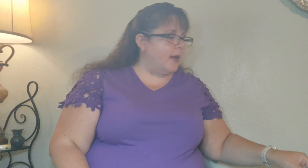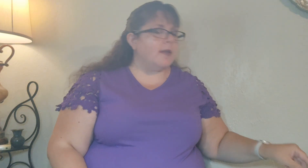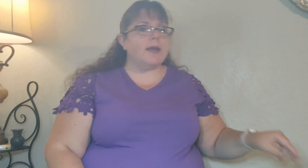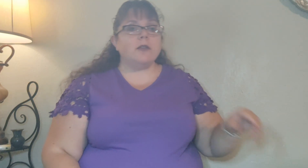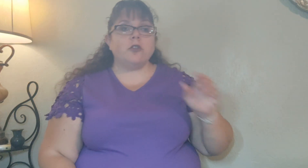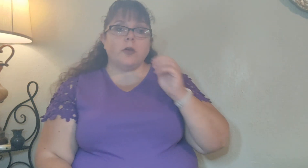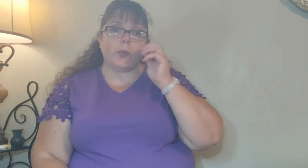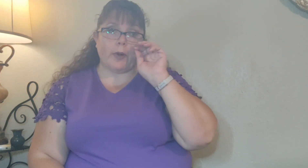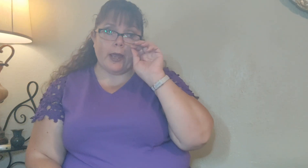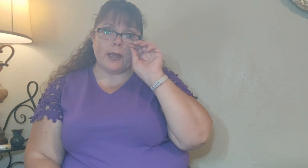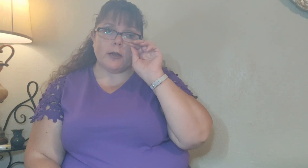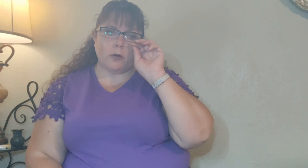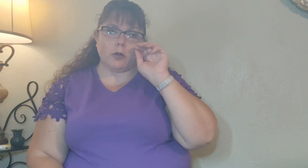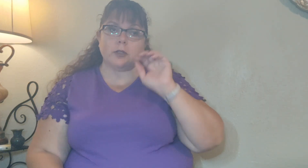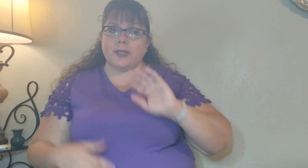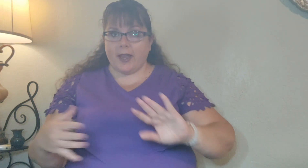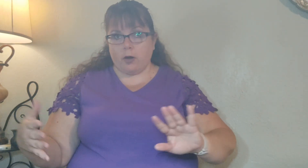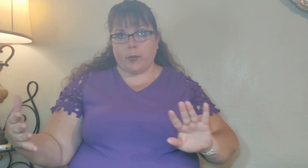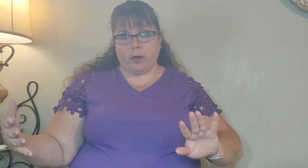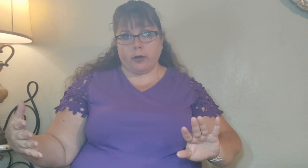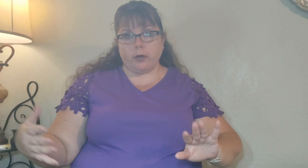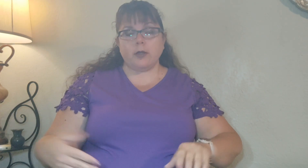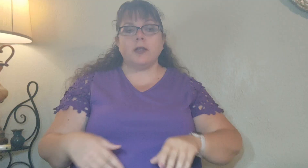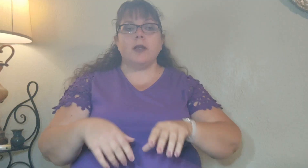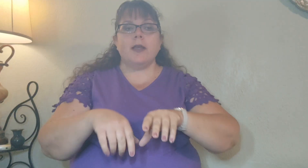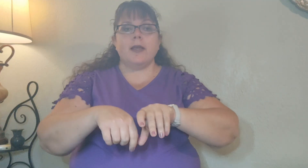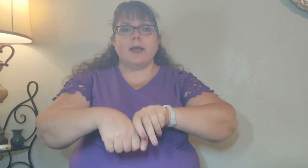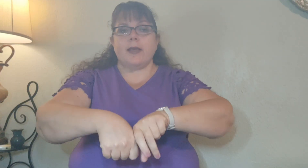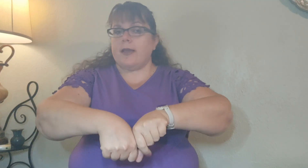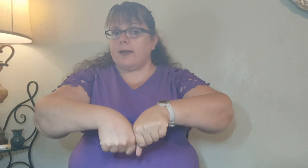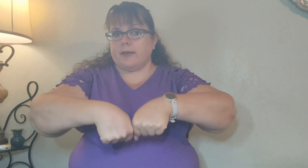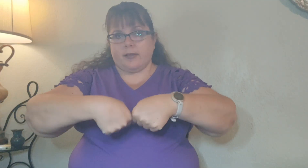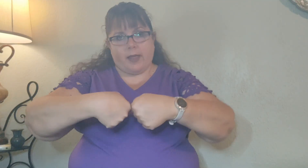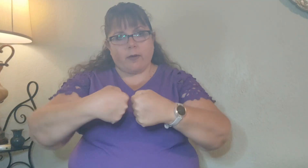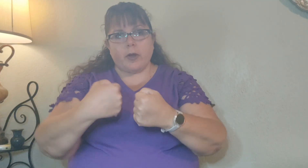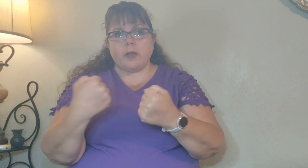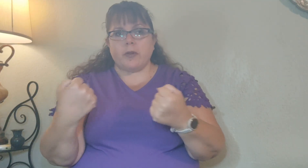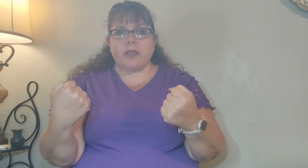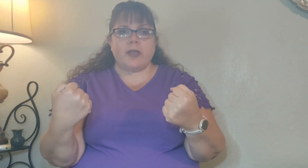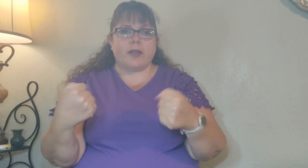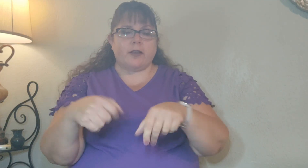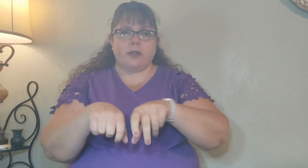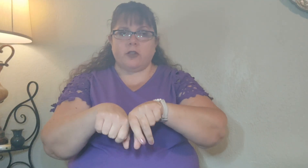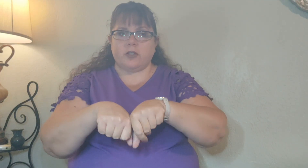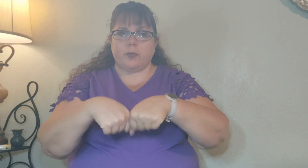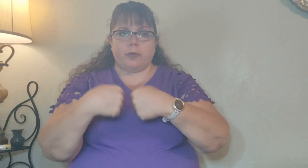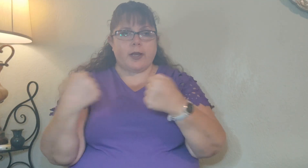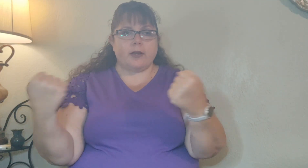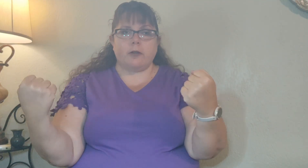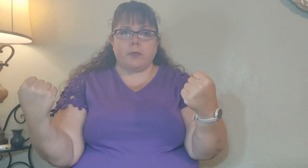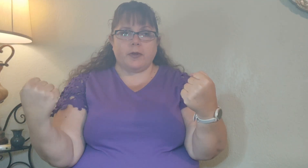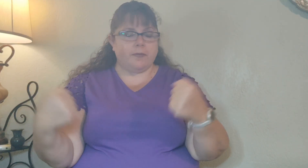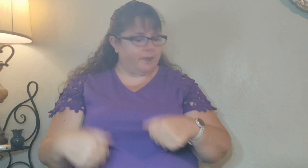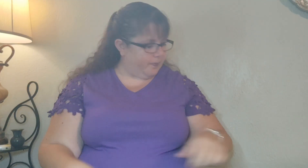And then to break or tear apart is like what you would think. You just break it open.